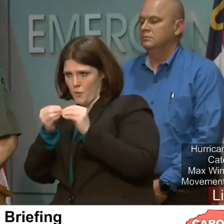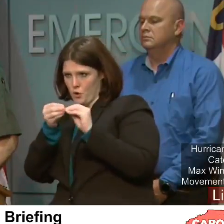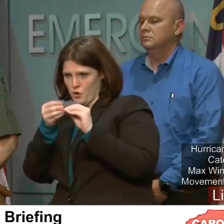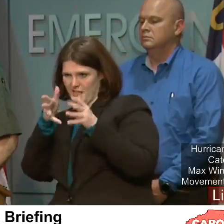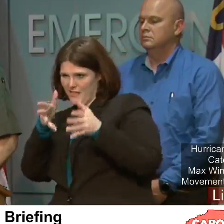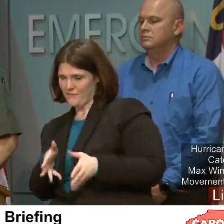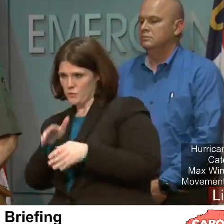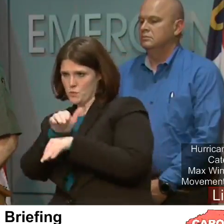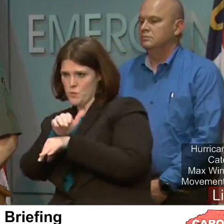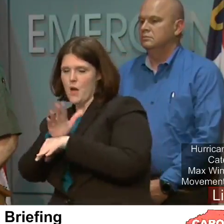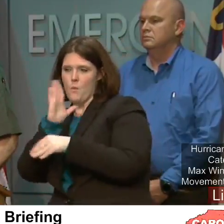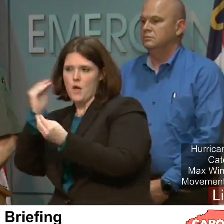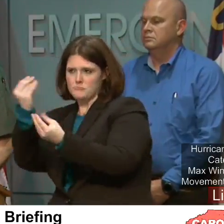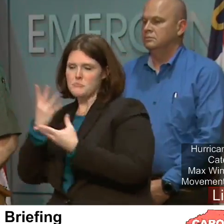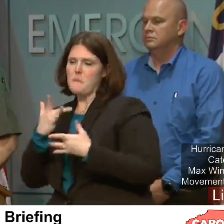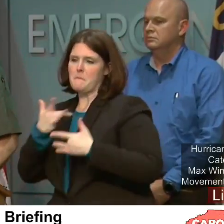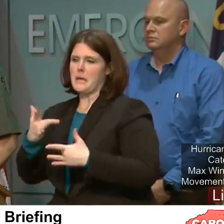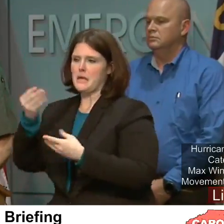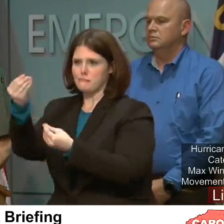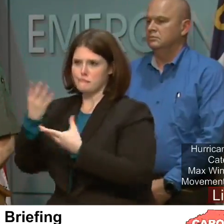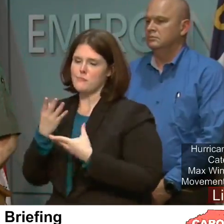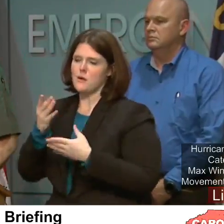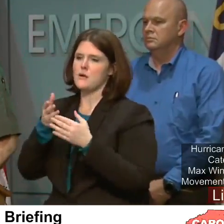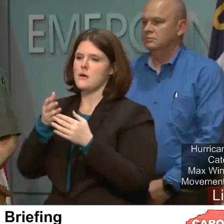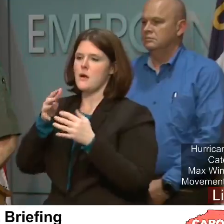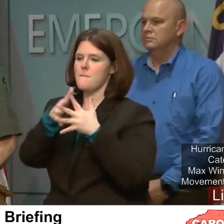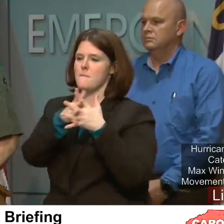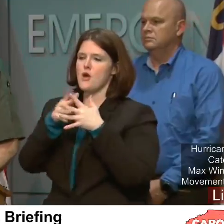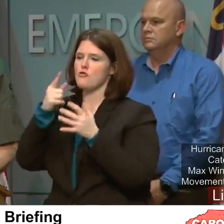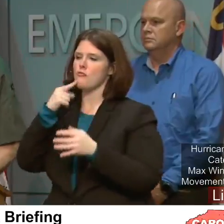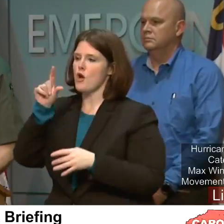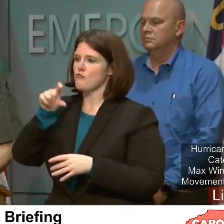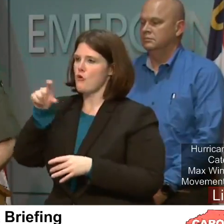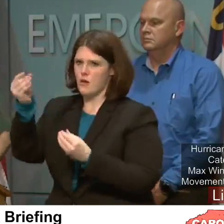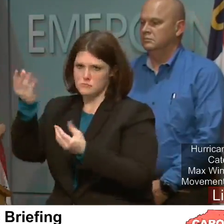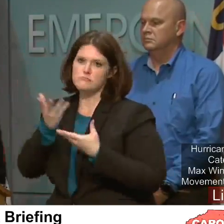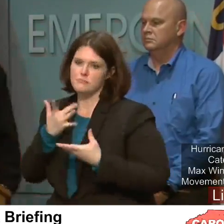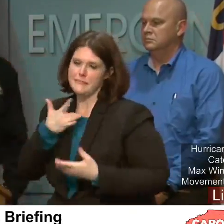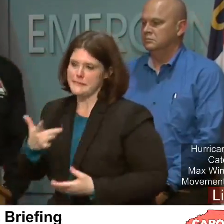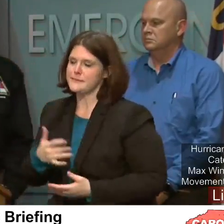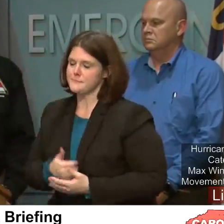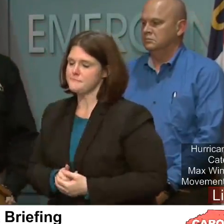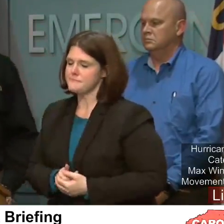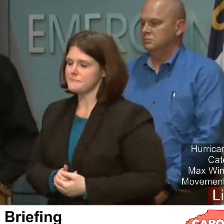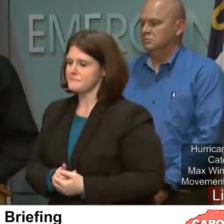count that comes in a little bit later through the American Red Cross channel.